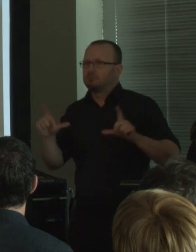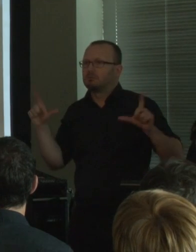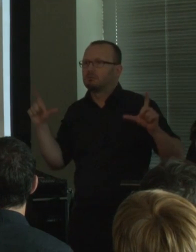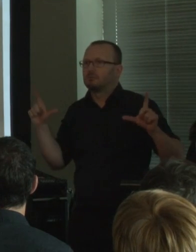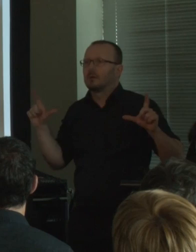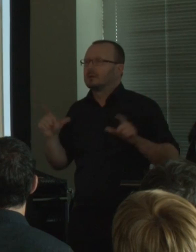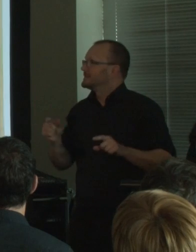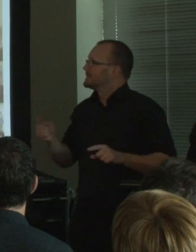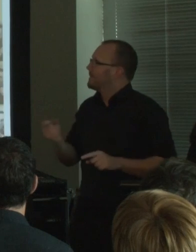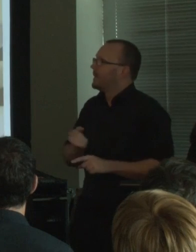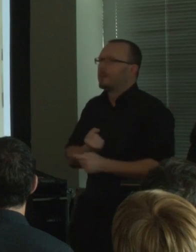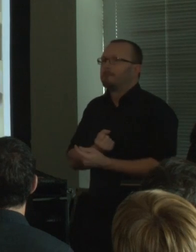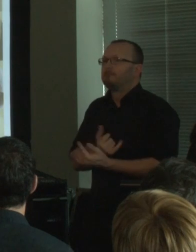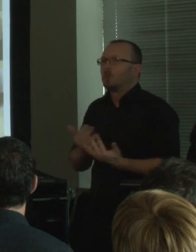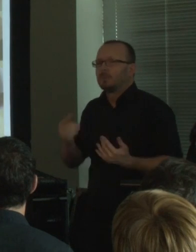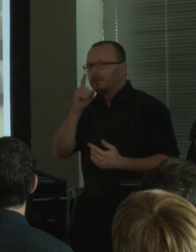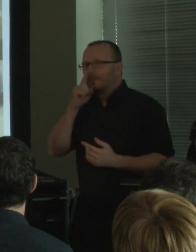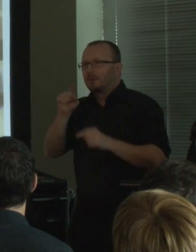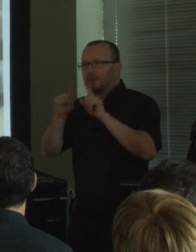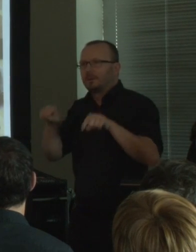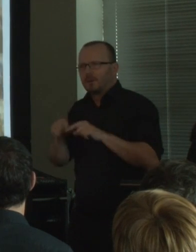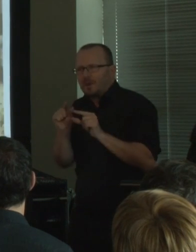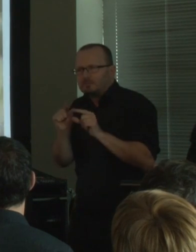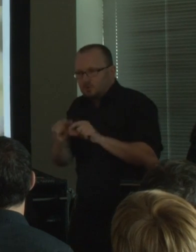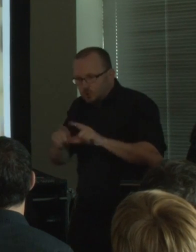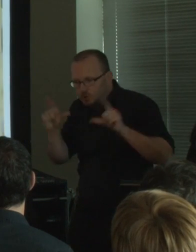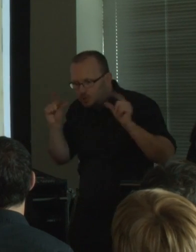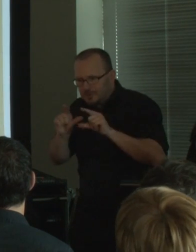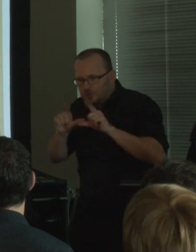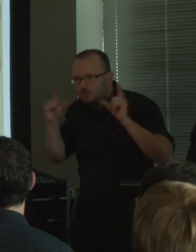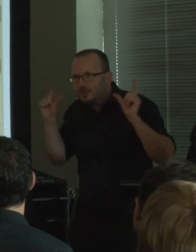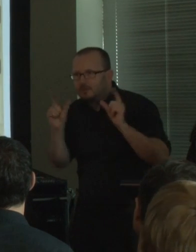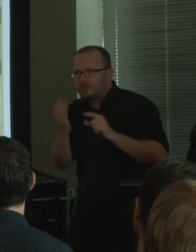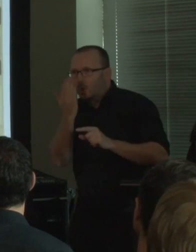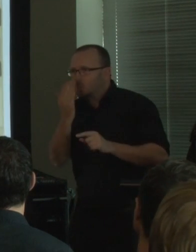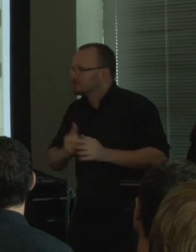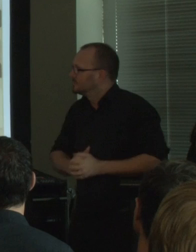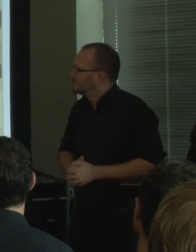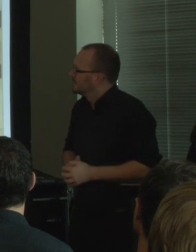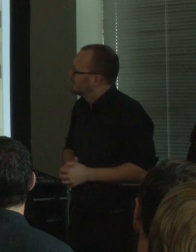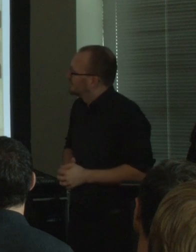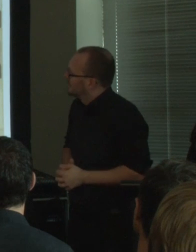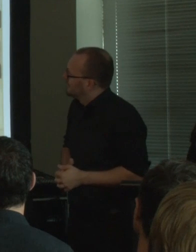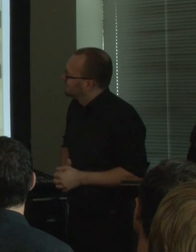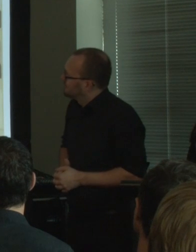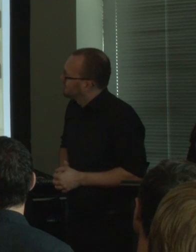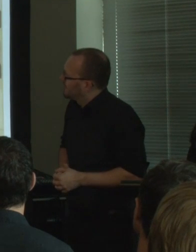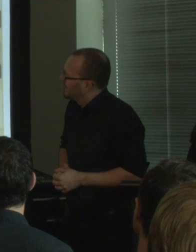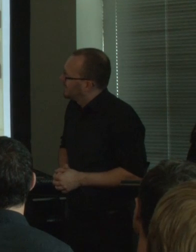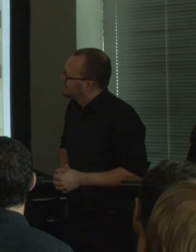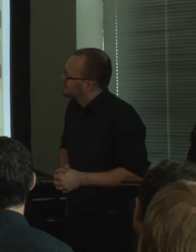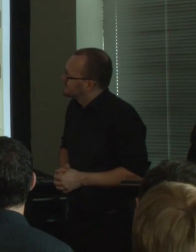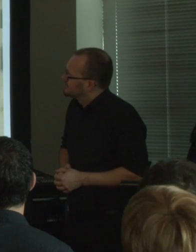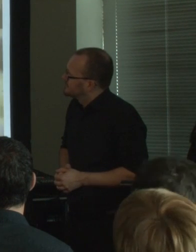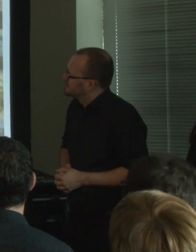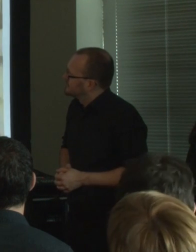multiple people, which means you can, and they're quite small, you can zoom in and look at them more closely as well. When you click on the eye